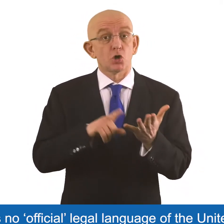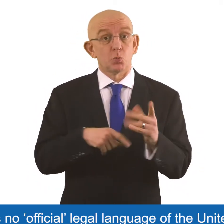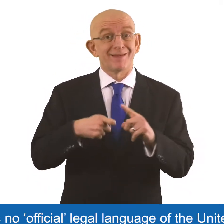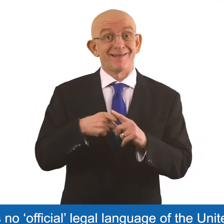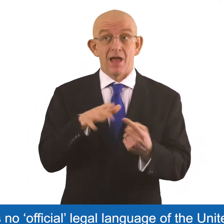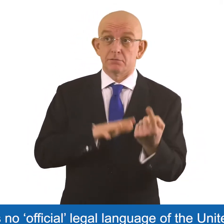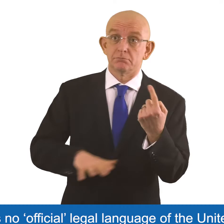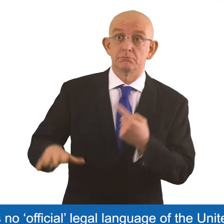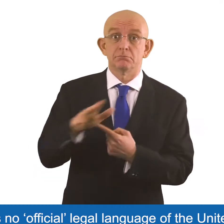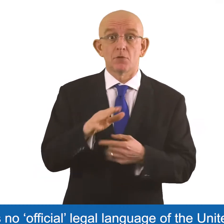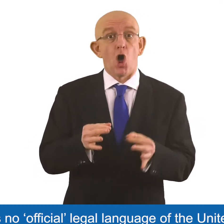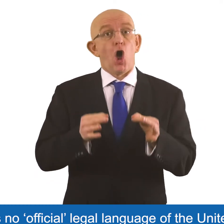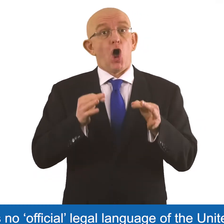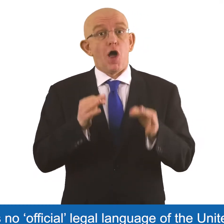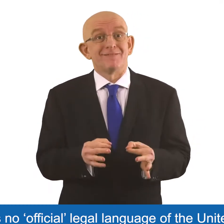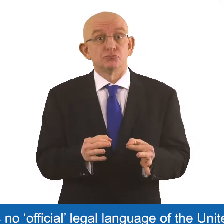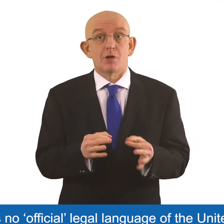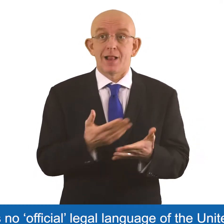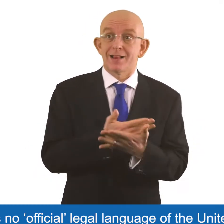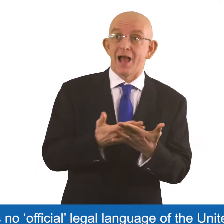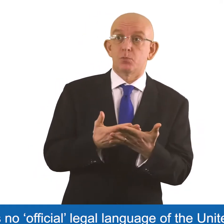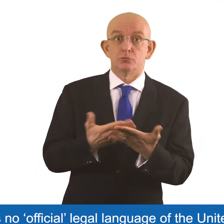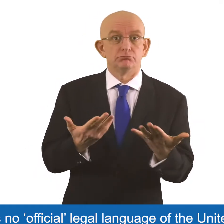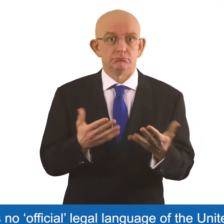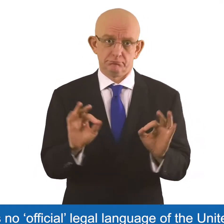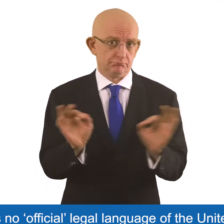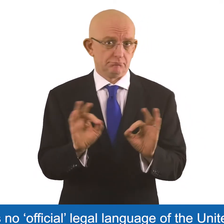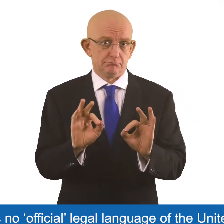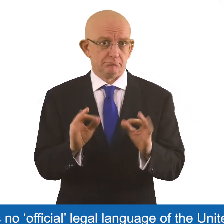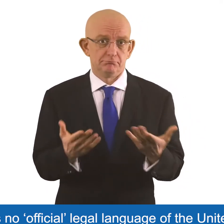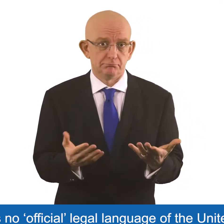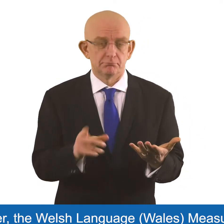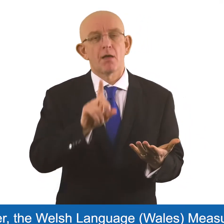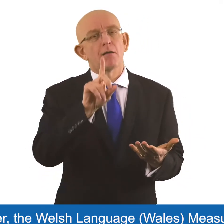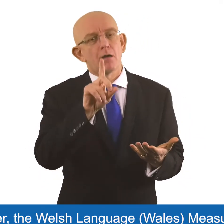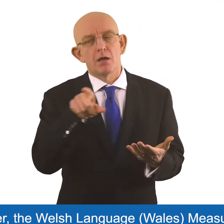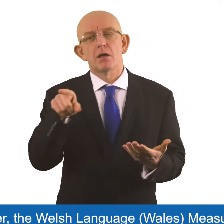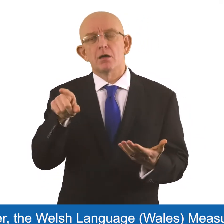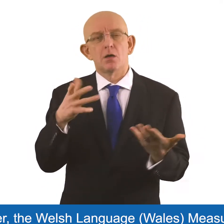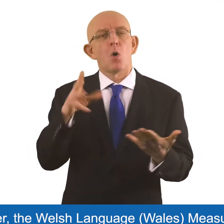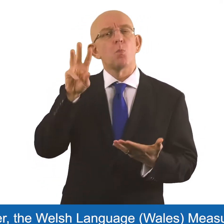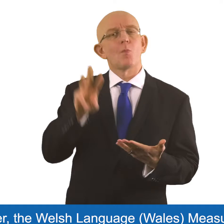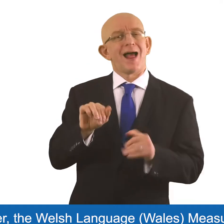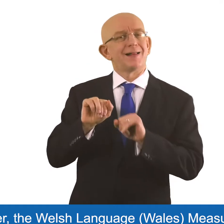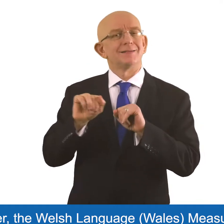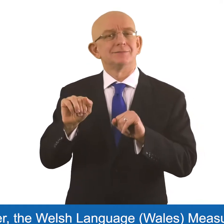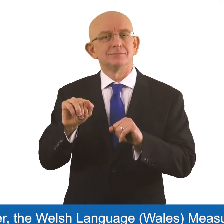13. There is no official legal language of the United Kingdom. However, the Welsh language (open